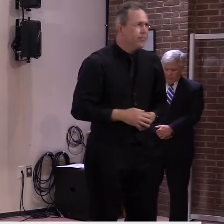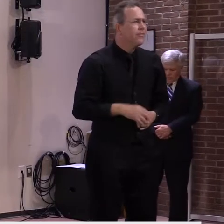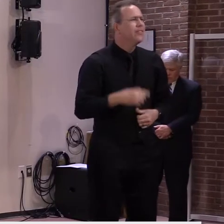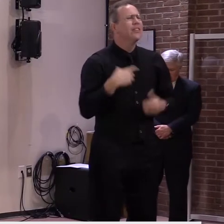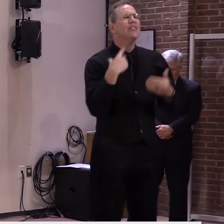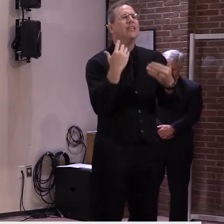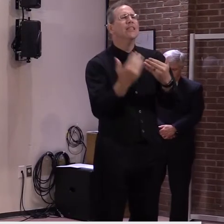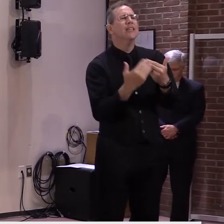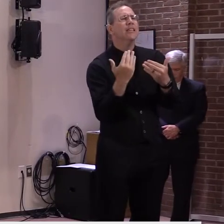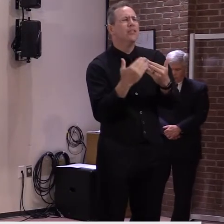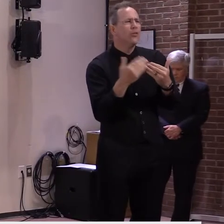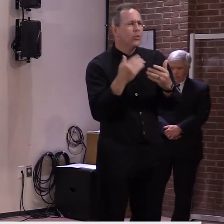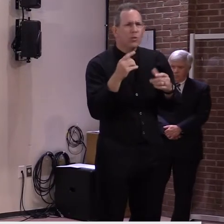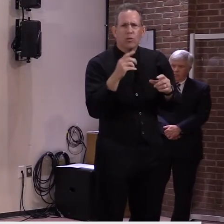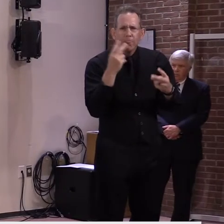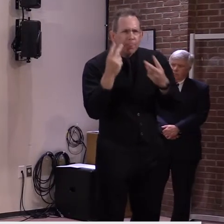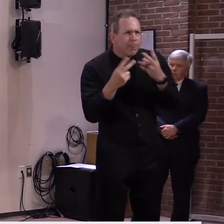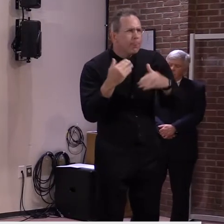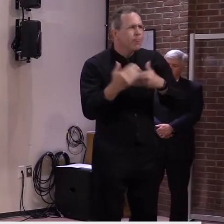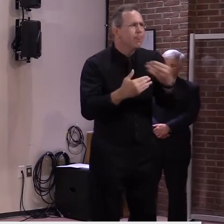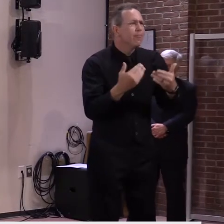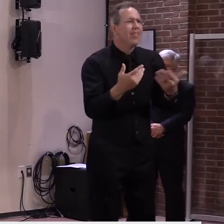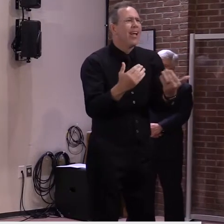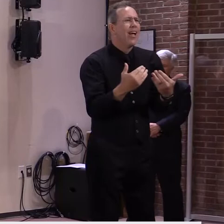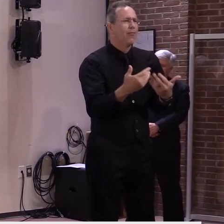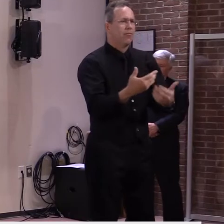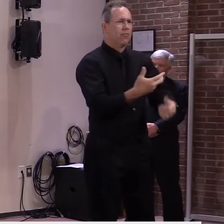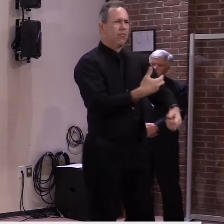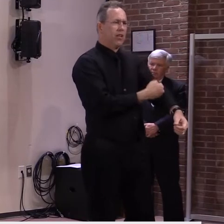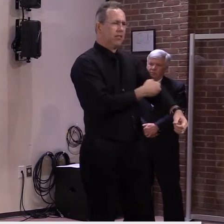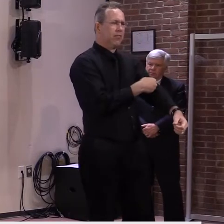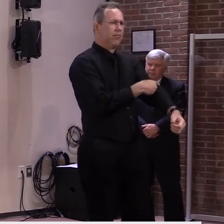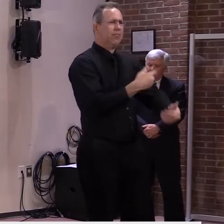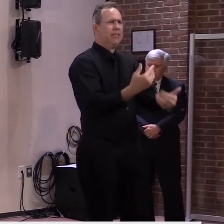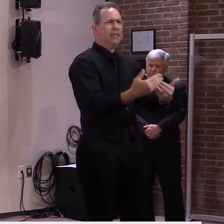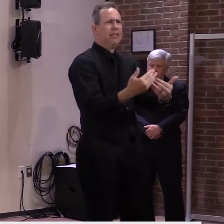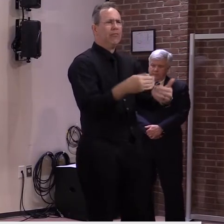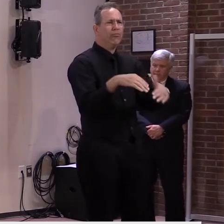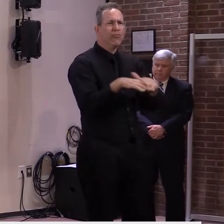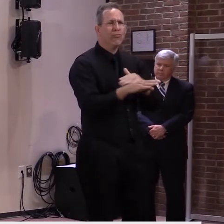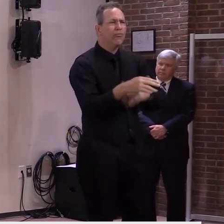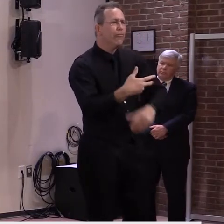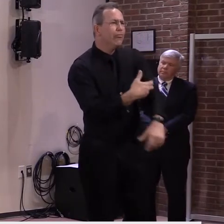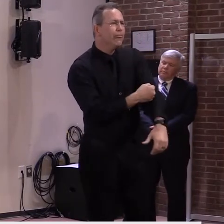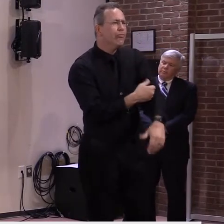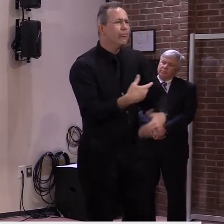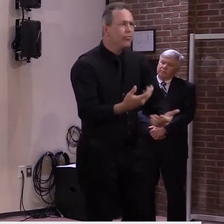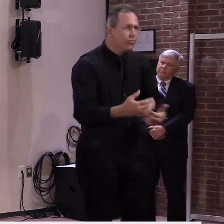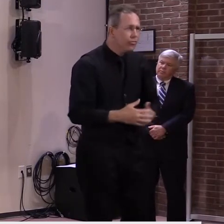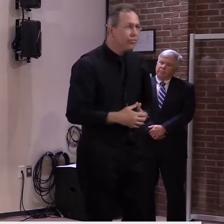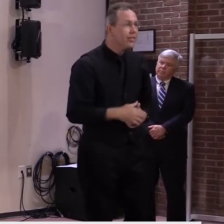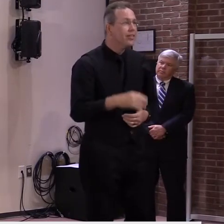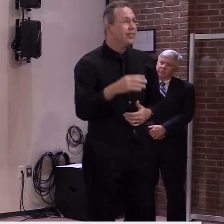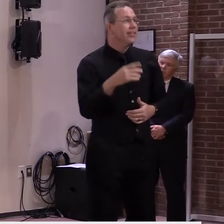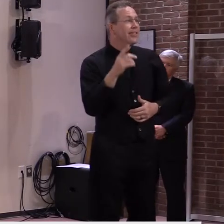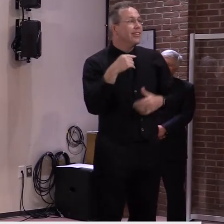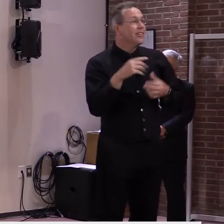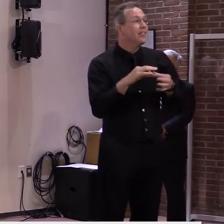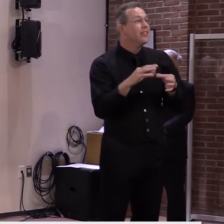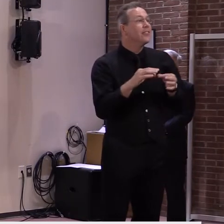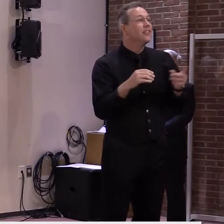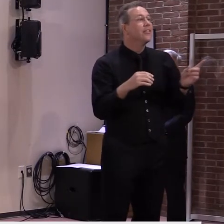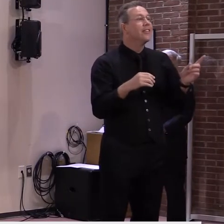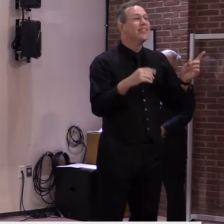as possible for people to get their shots. Dr. Levine said on Friday, if you haven't been vaccinated yet, we've got your